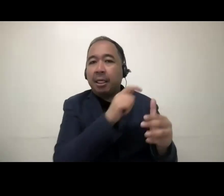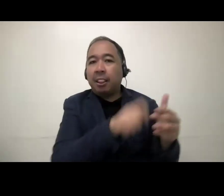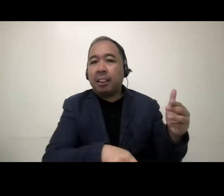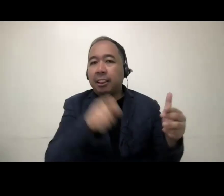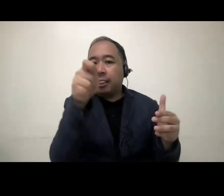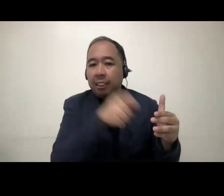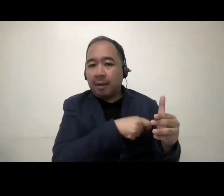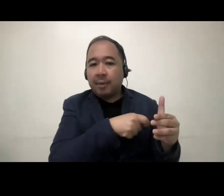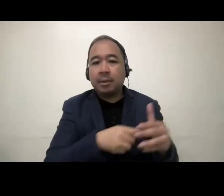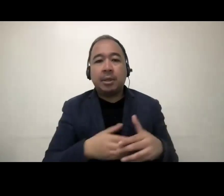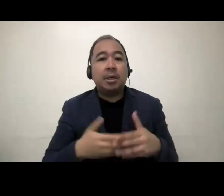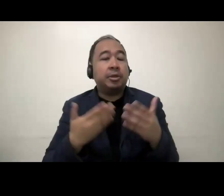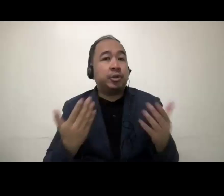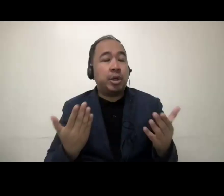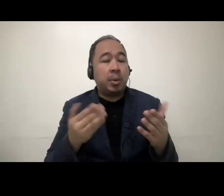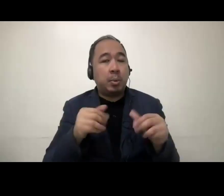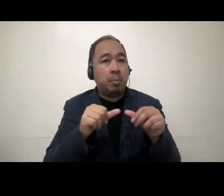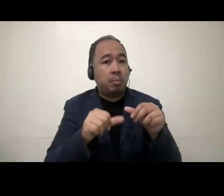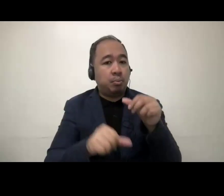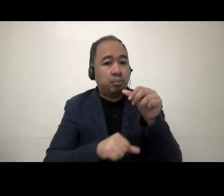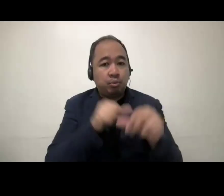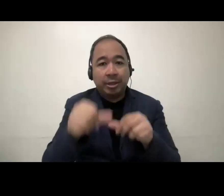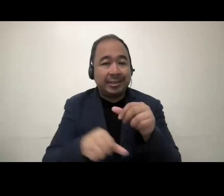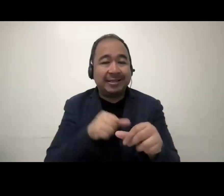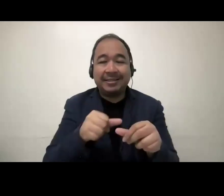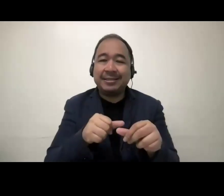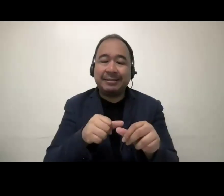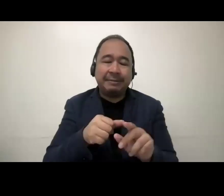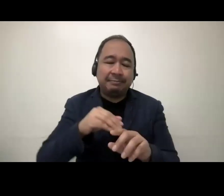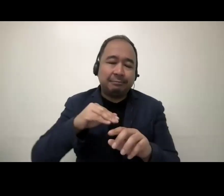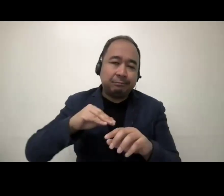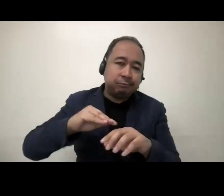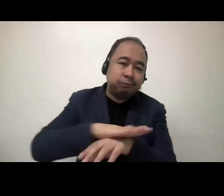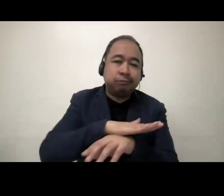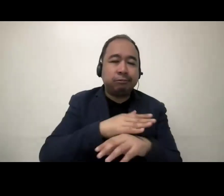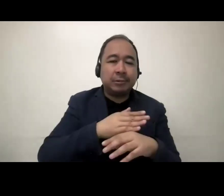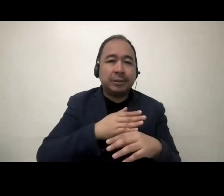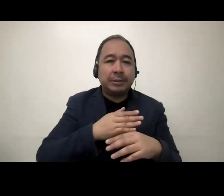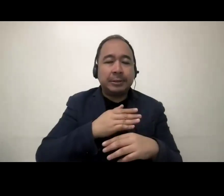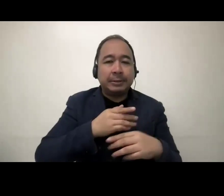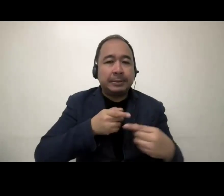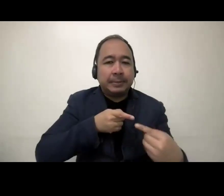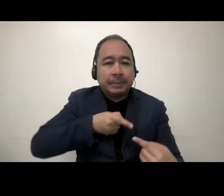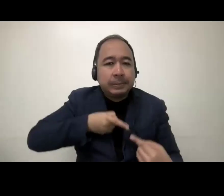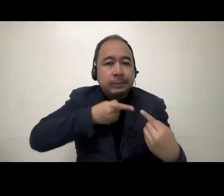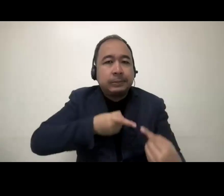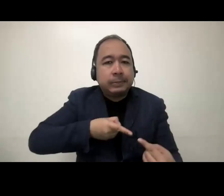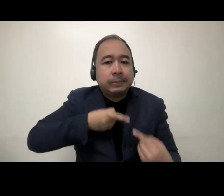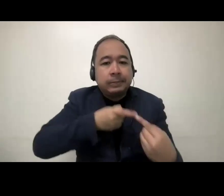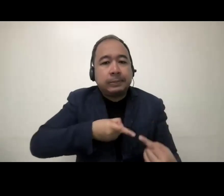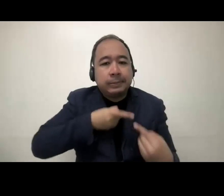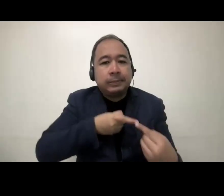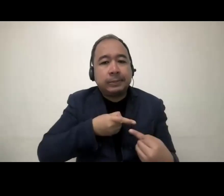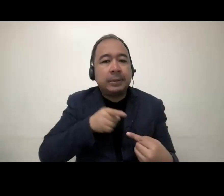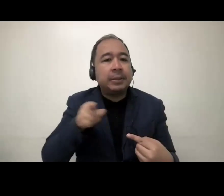resulting process is deepening the suffering of Tanoho indigenous community affected by the